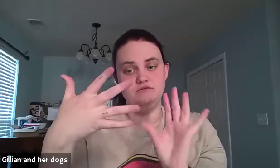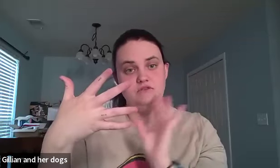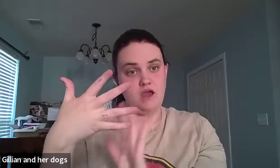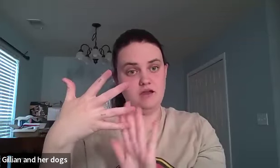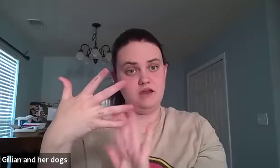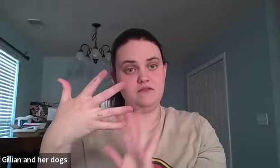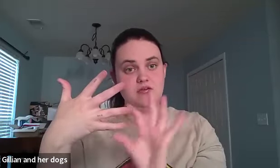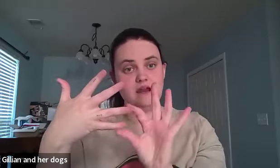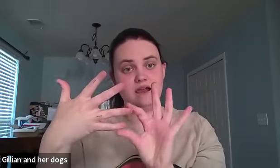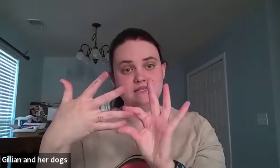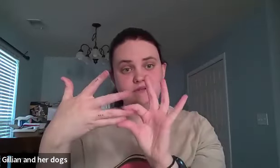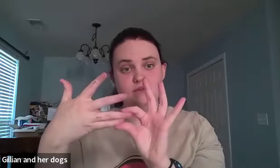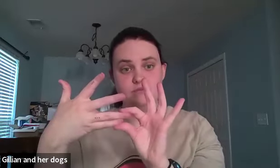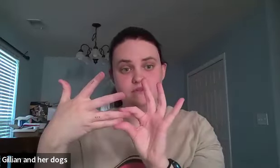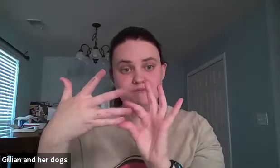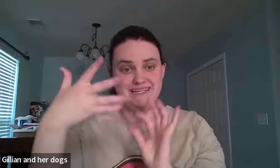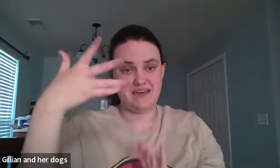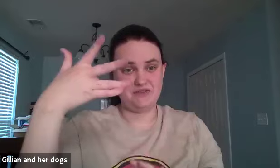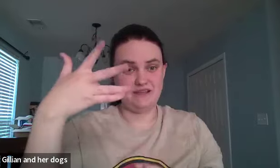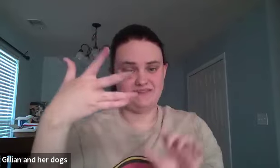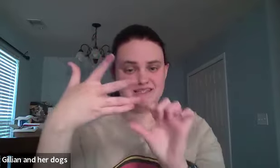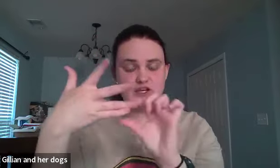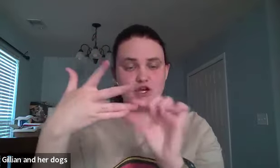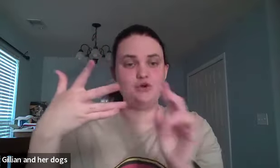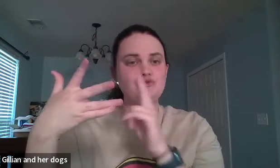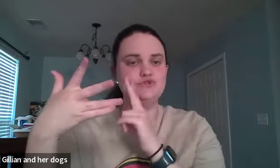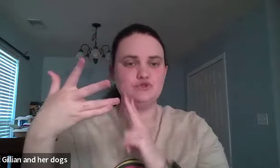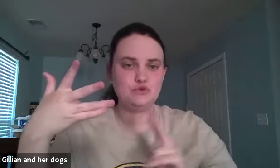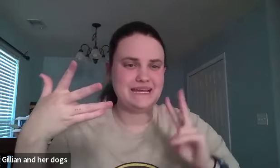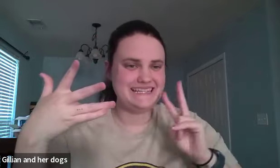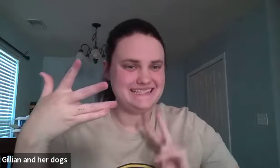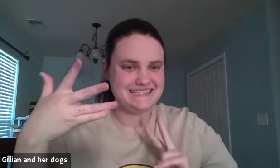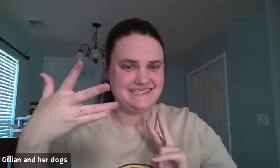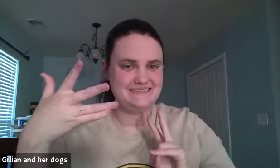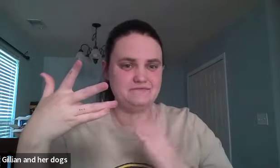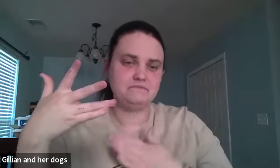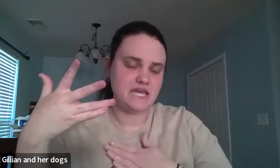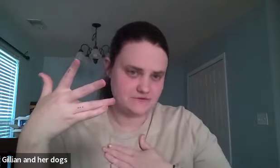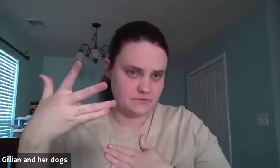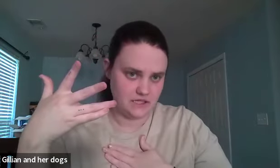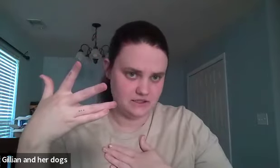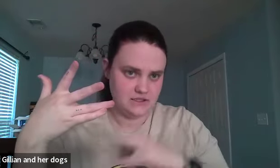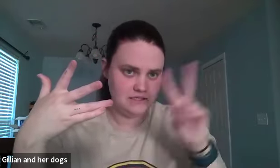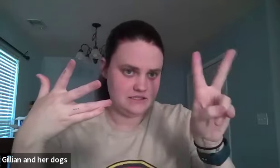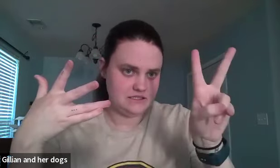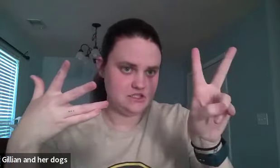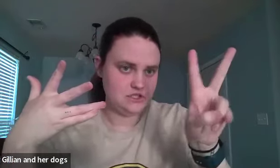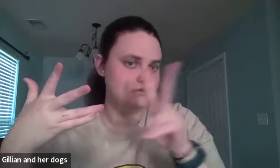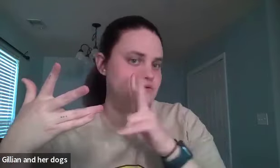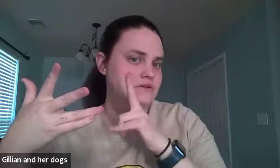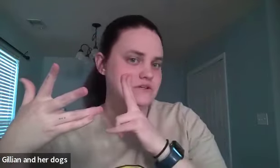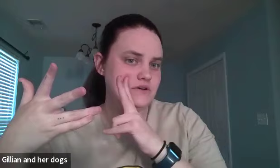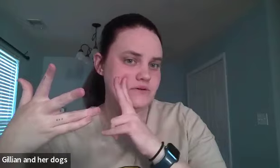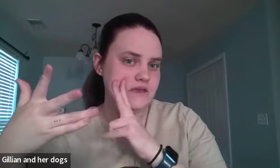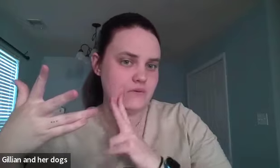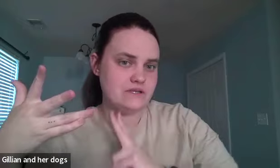do that. And then I typically would put them together like this and go twins. But that's for me. The 2, you go on the one